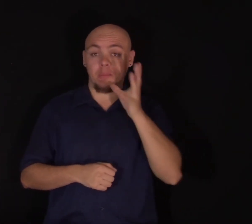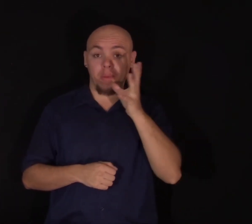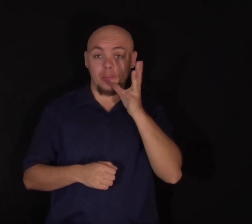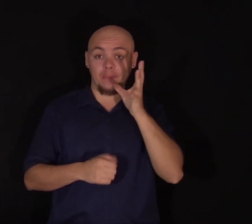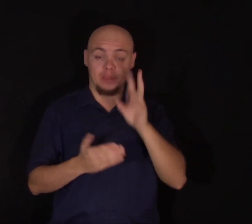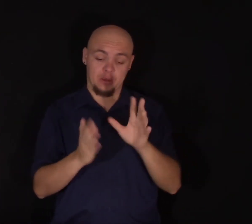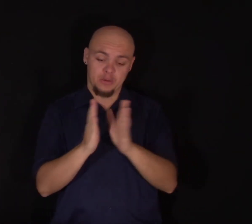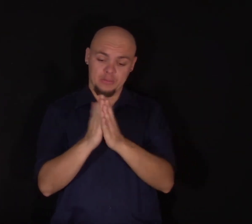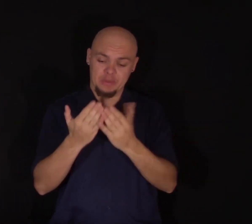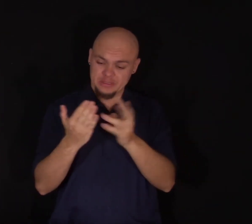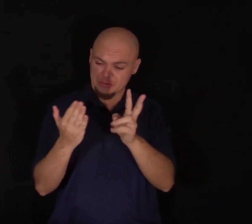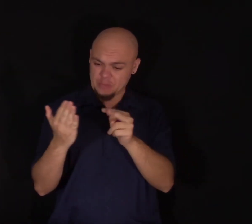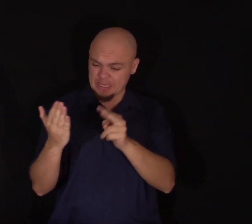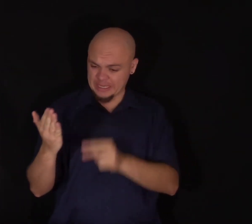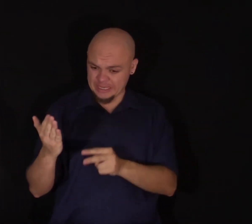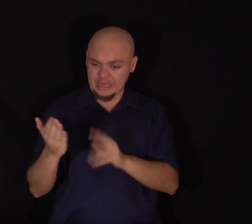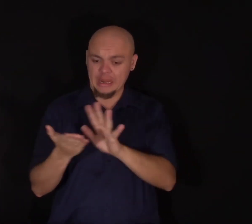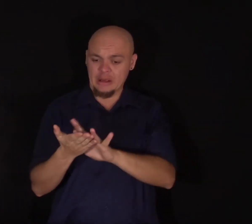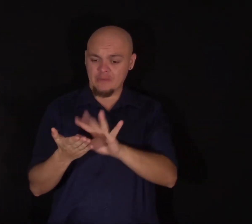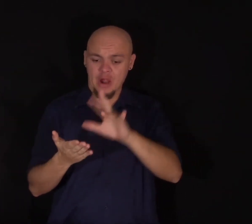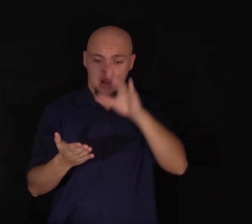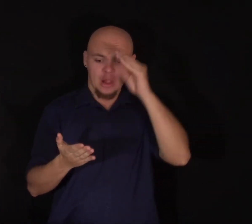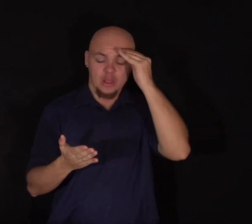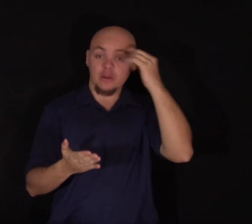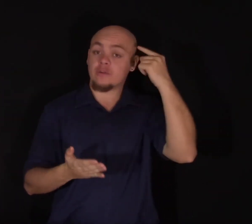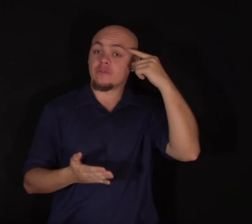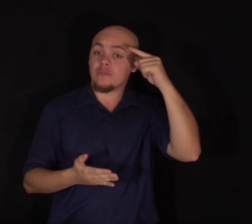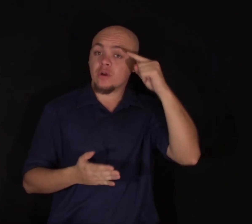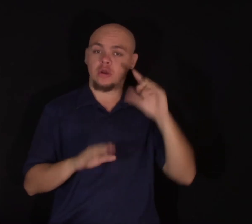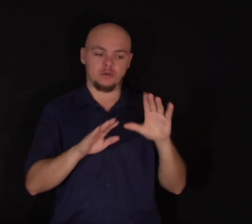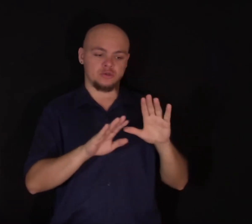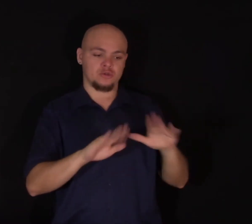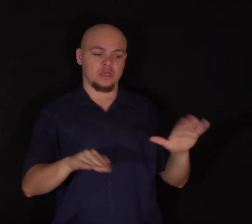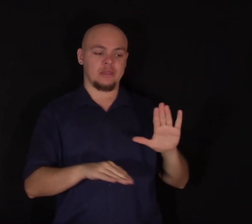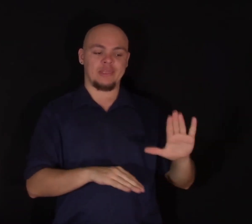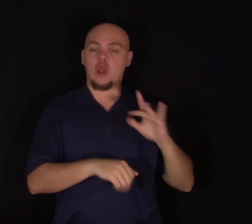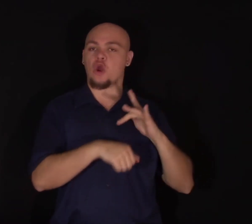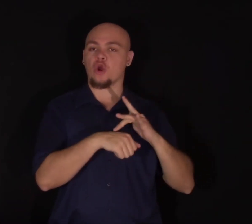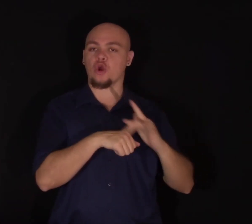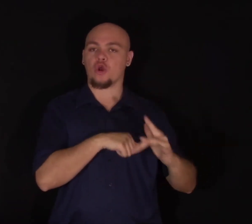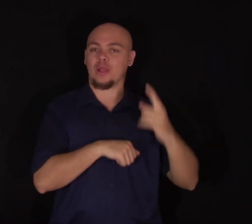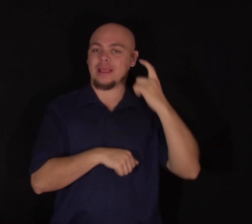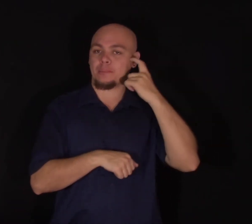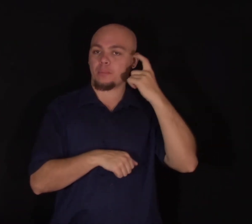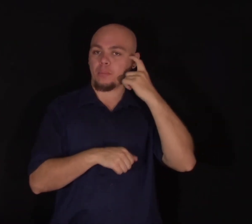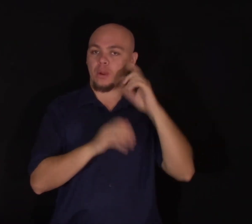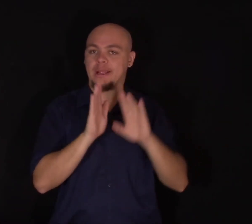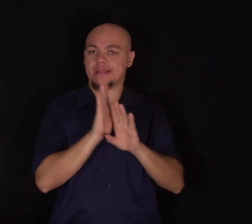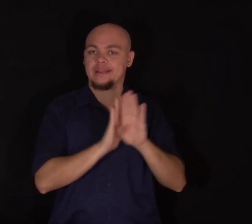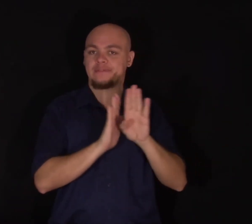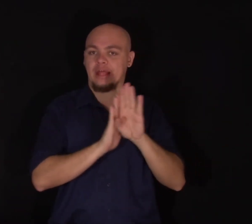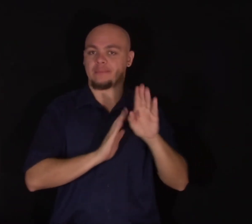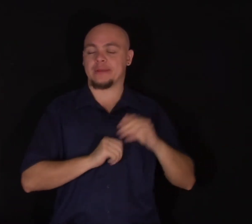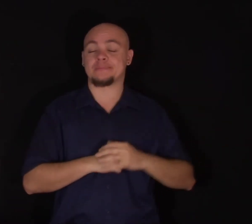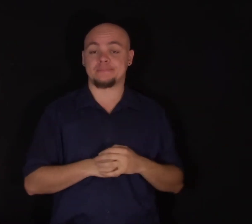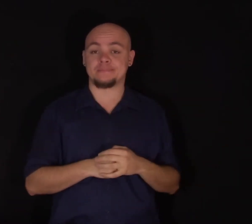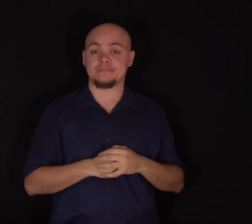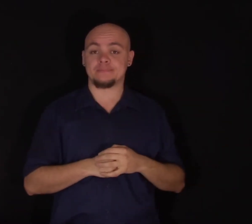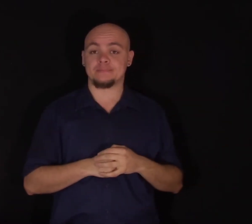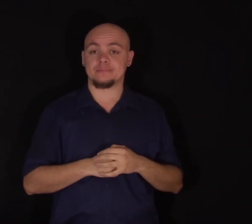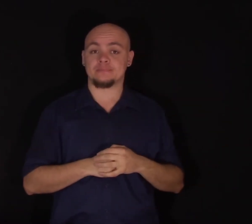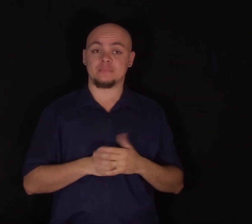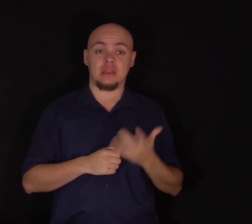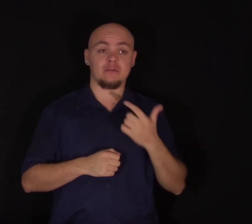information and tried to learn as much as I possibly can about a child's early brain development. So from my